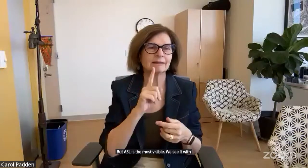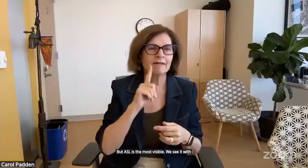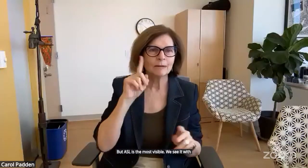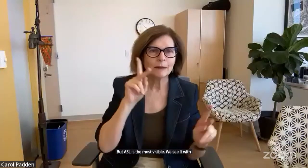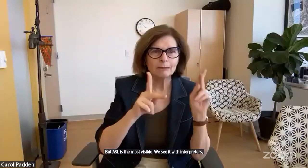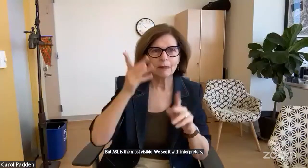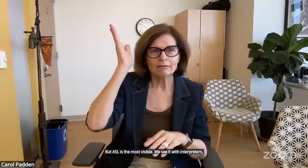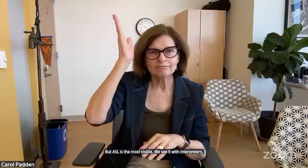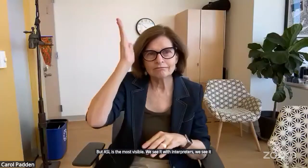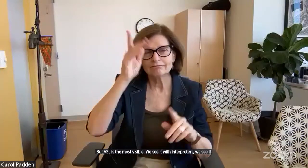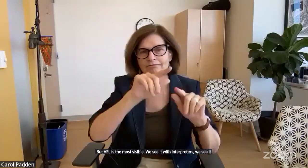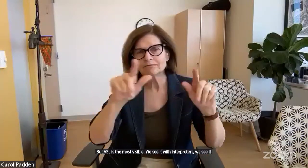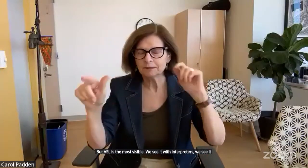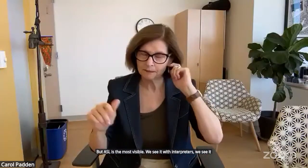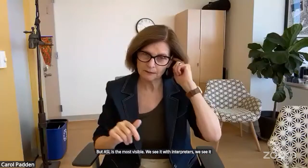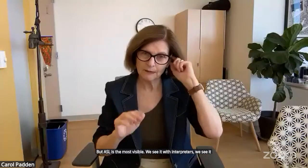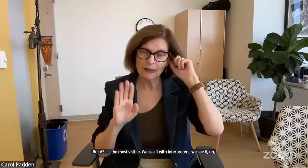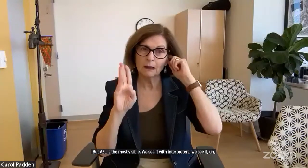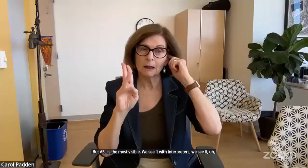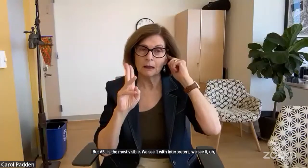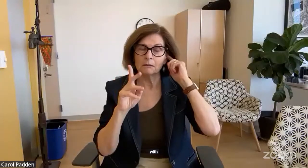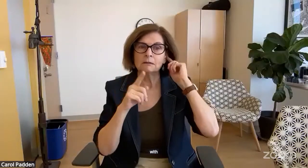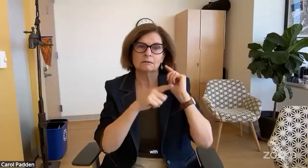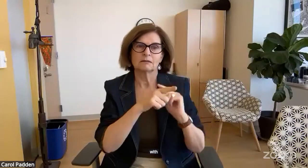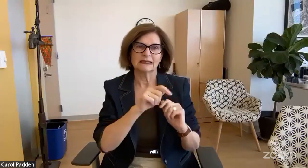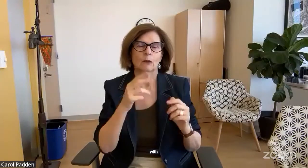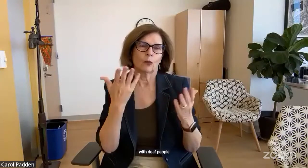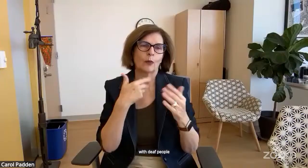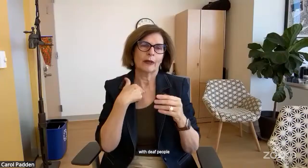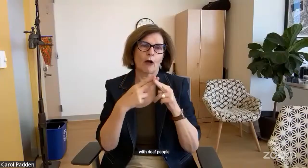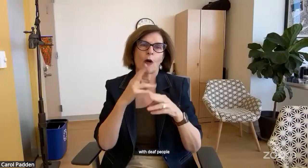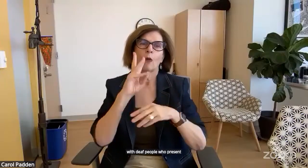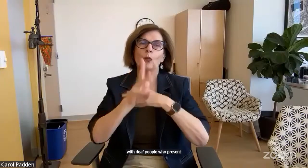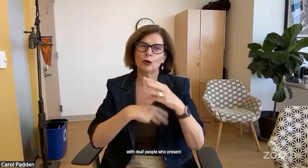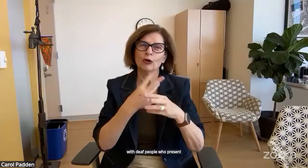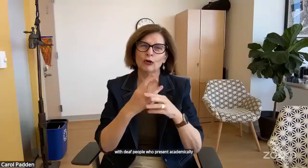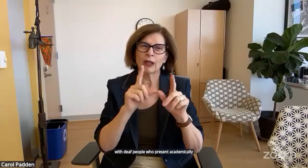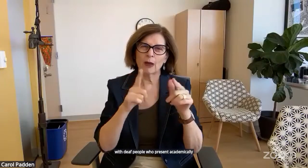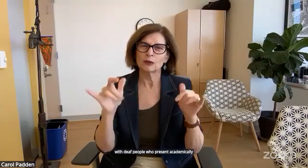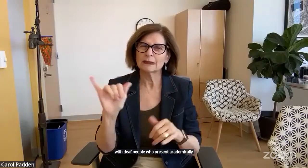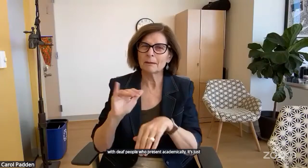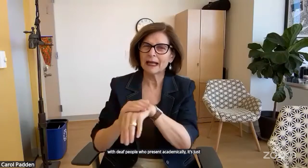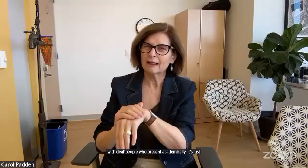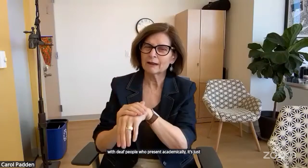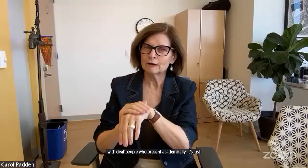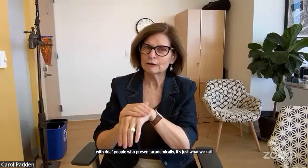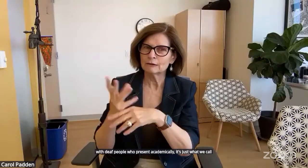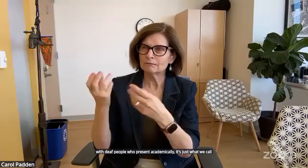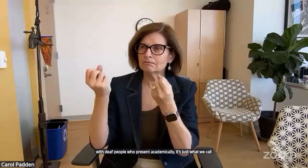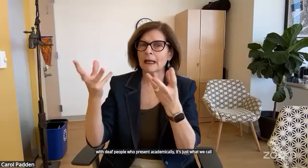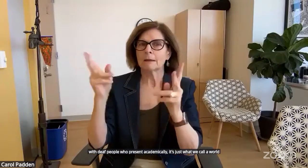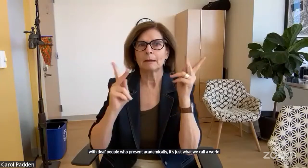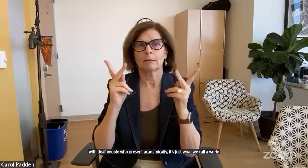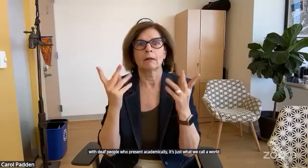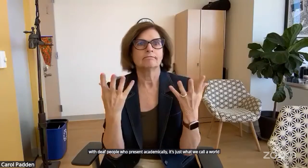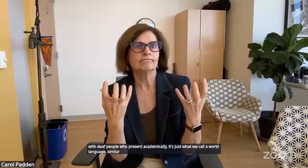we see it with deaf people who present academically. It's just what we call a world language, similar to